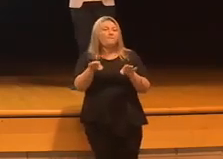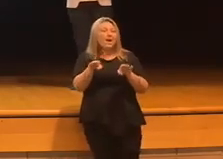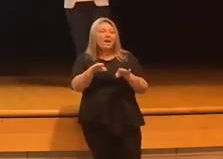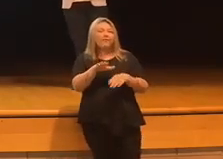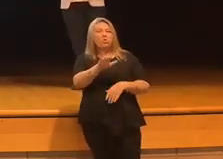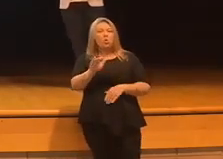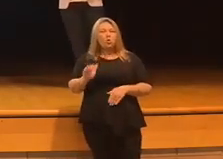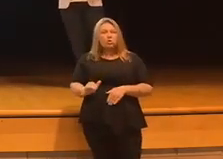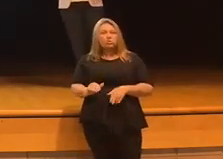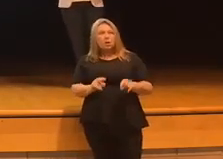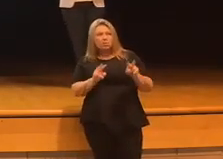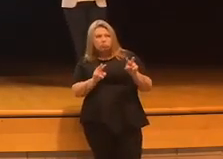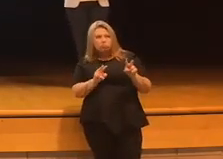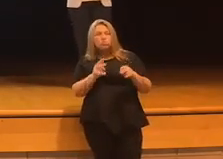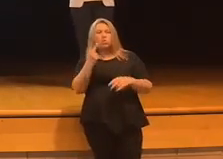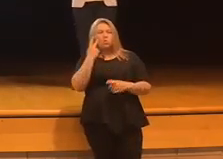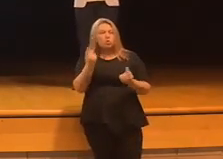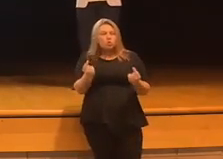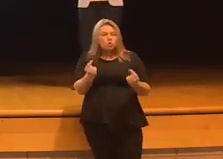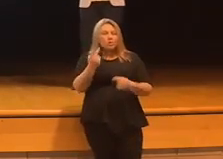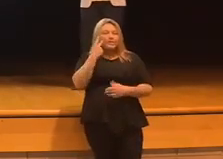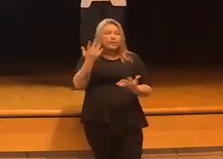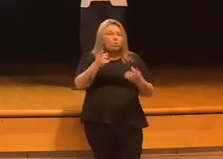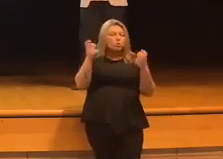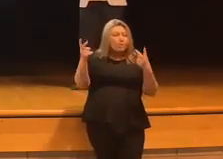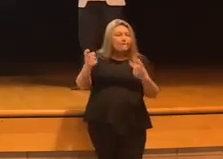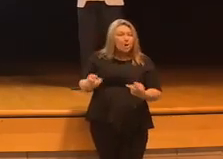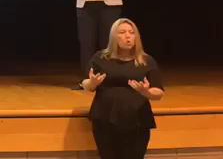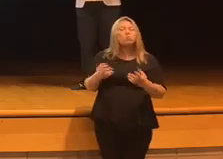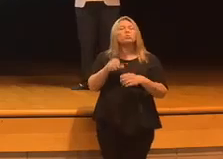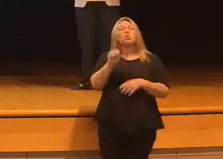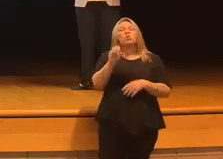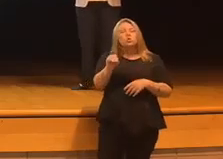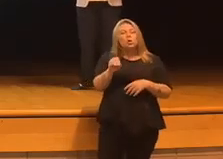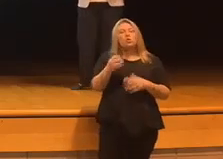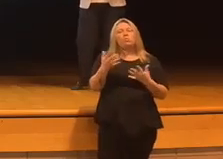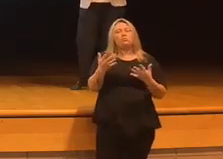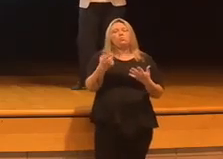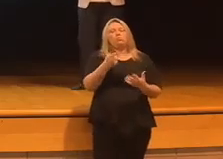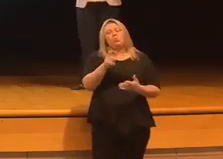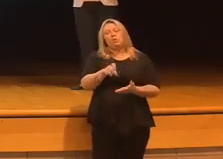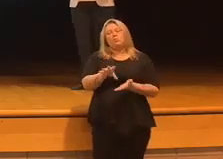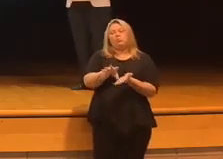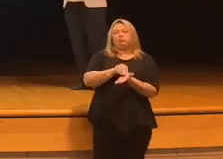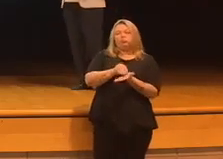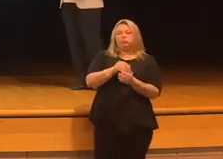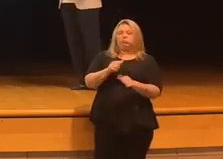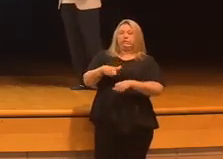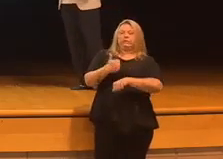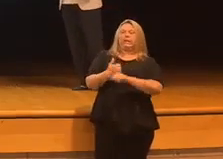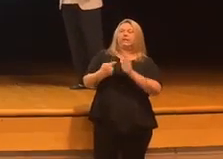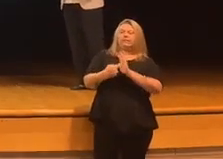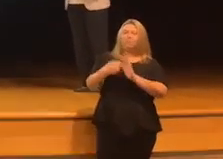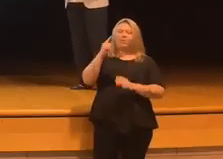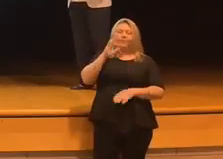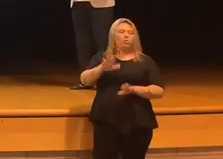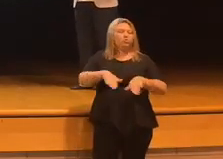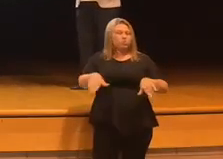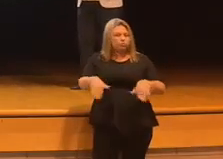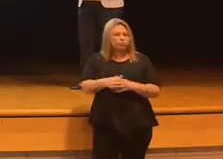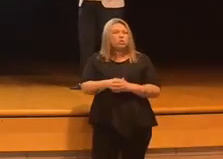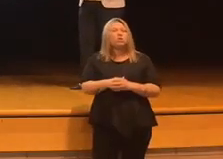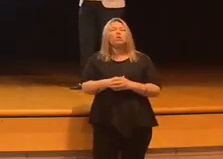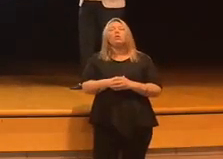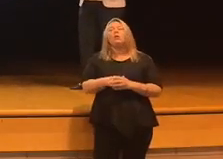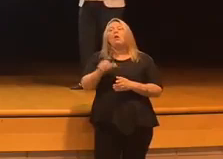you respond to things. They watch what you post. So emulate how you want your child to act online. Another thing